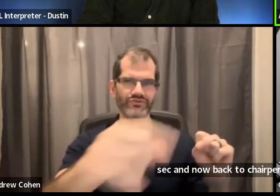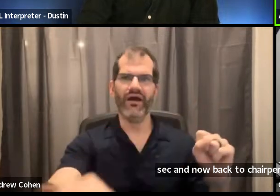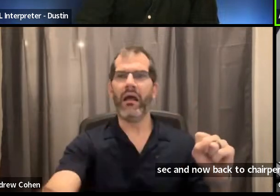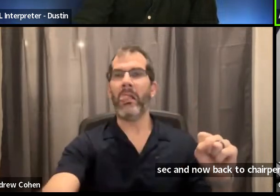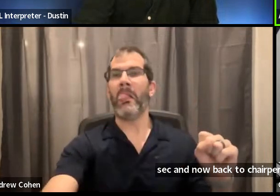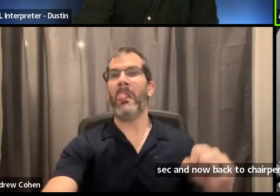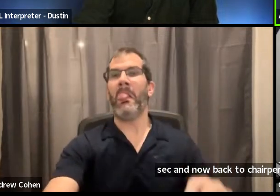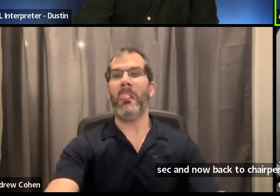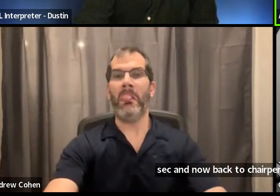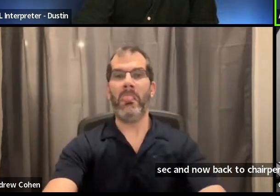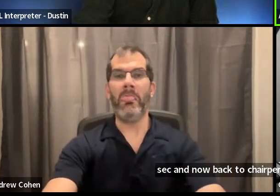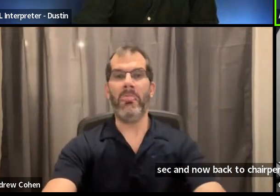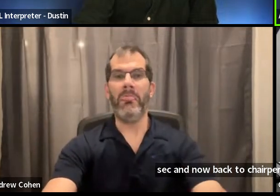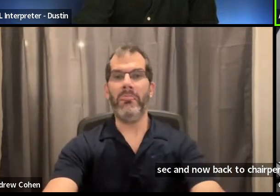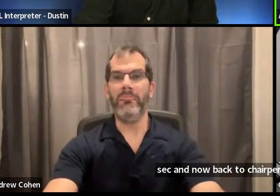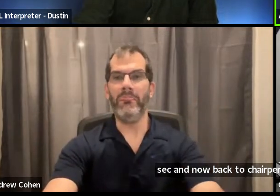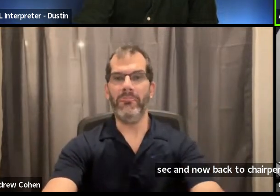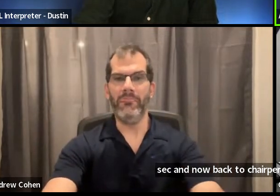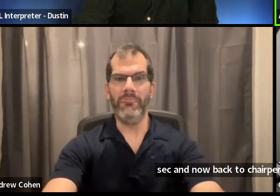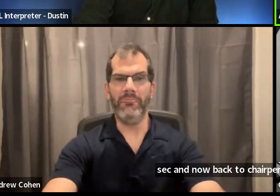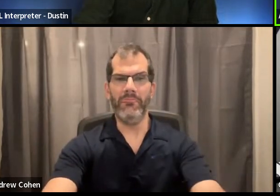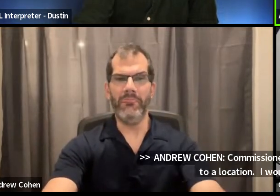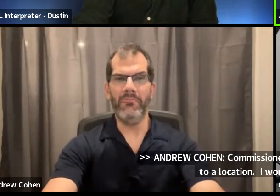the dates for next year.